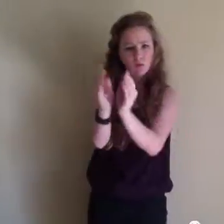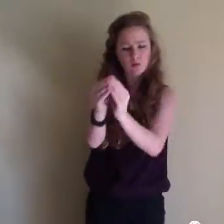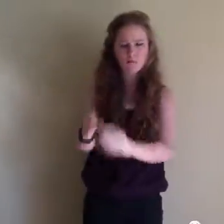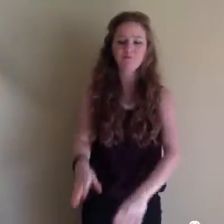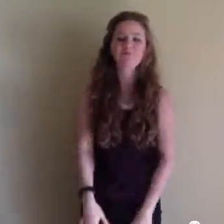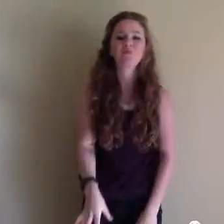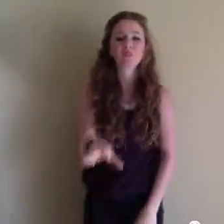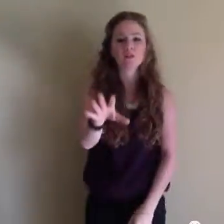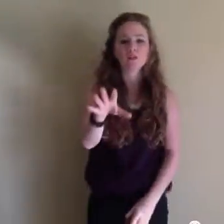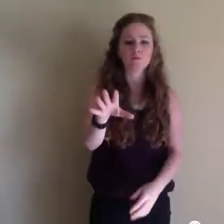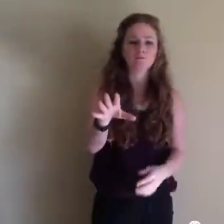Number 12.